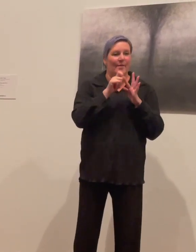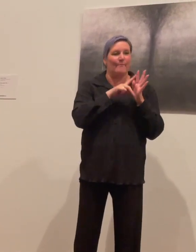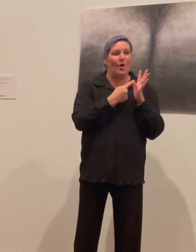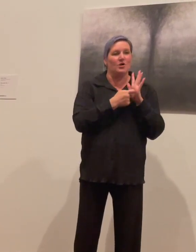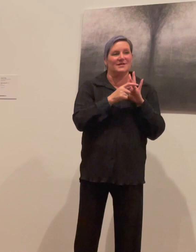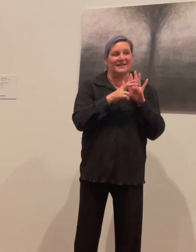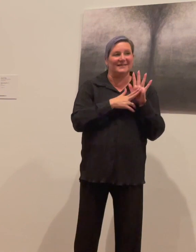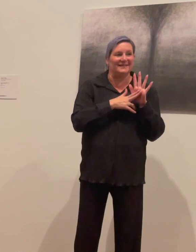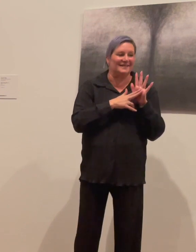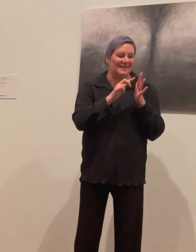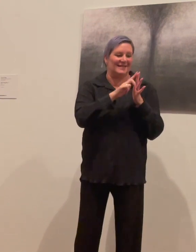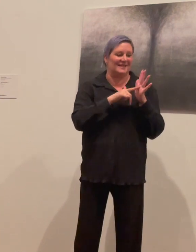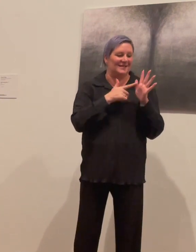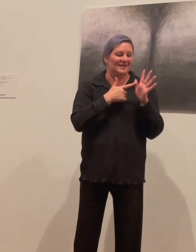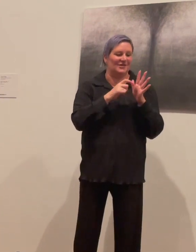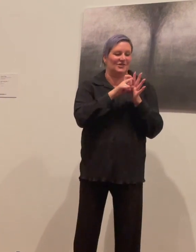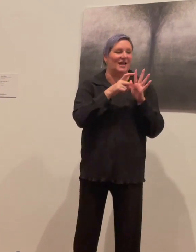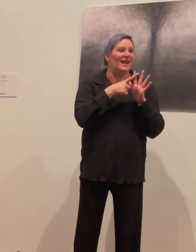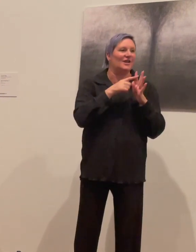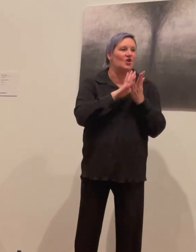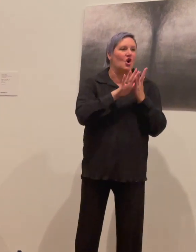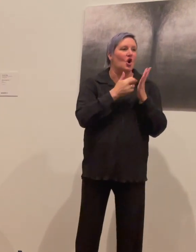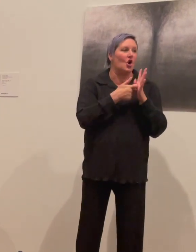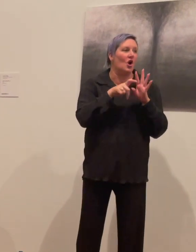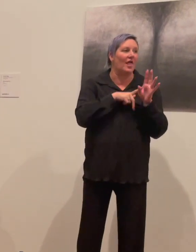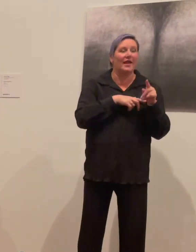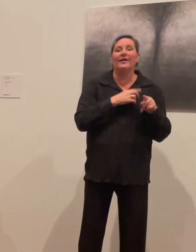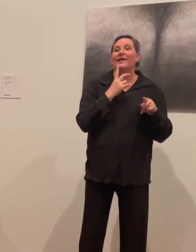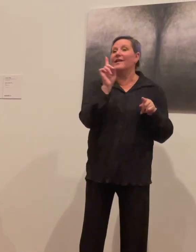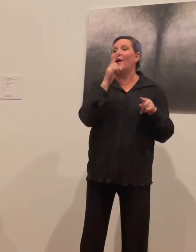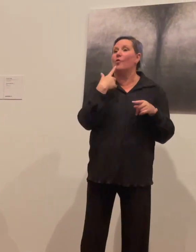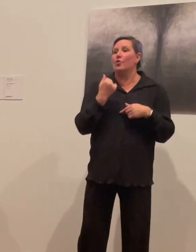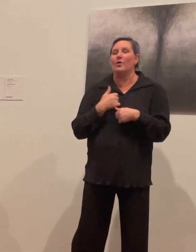now? Kamal.